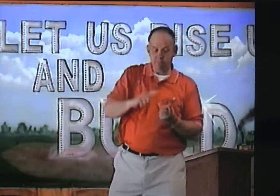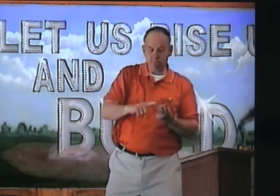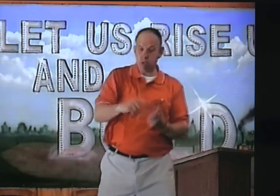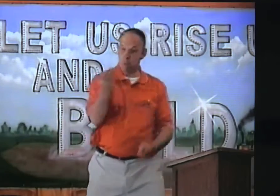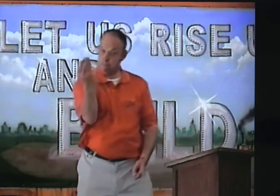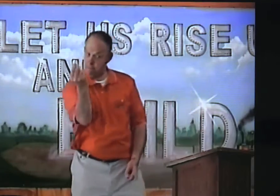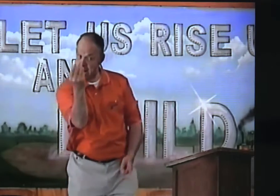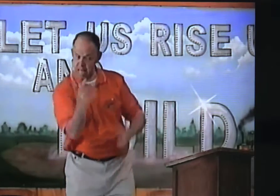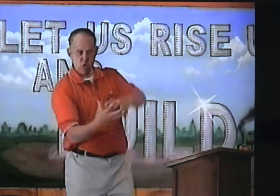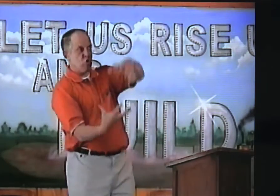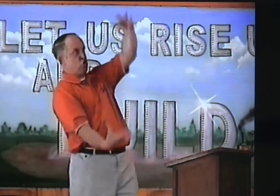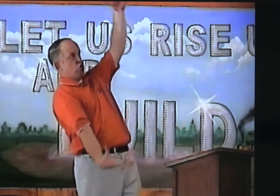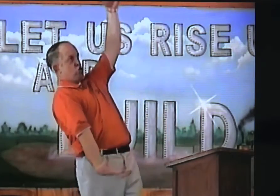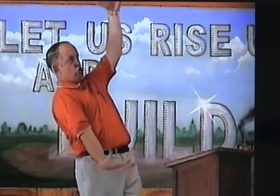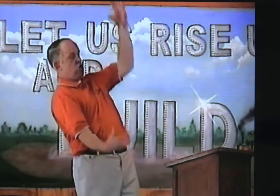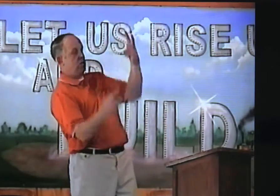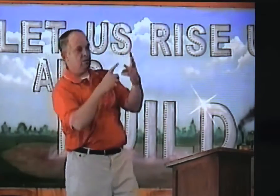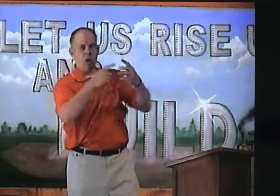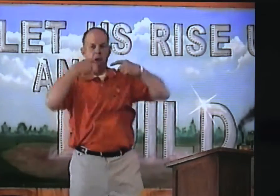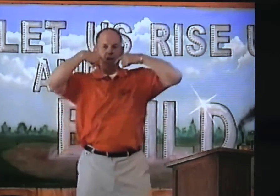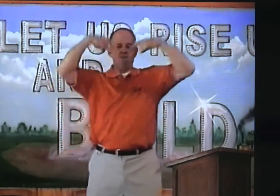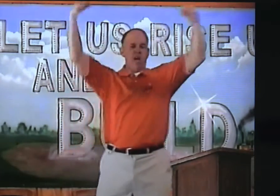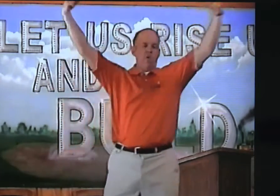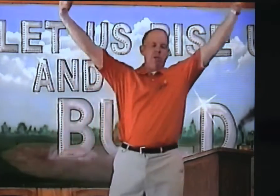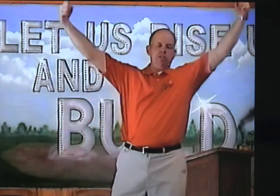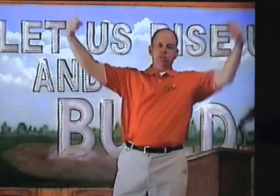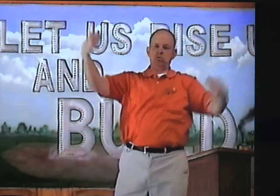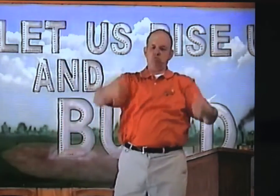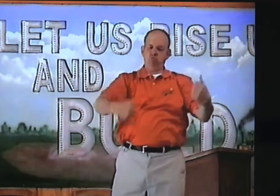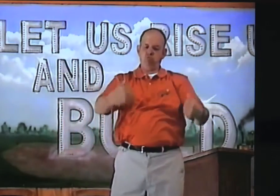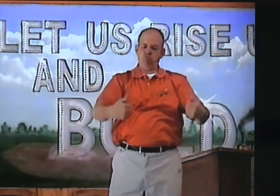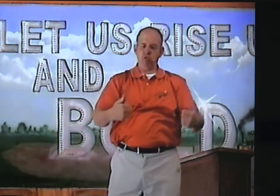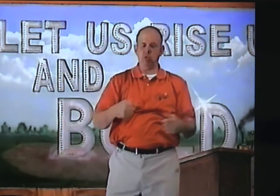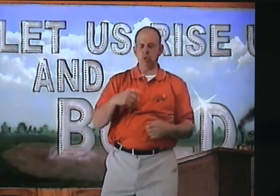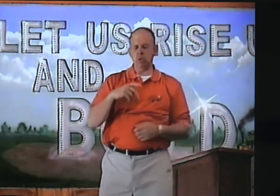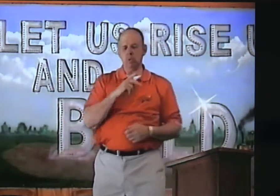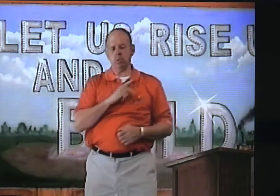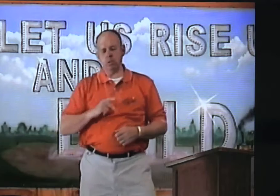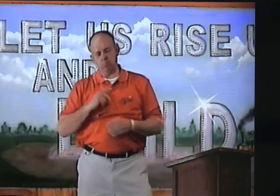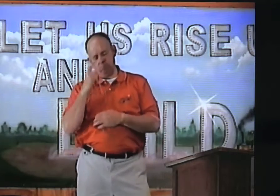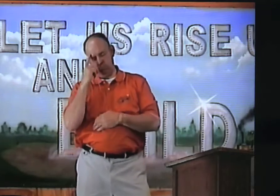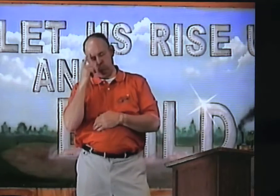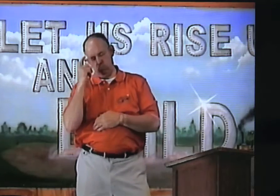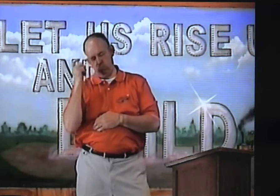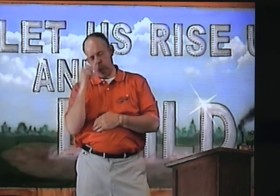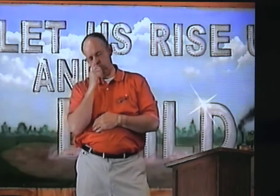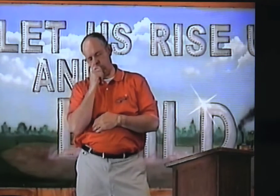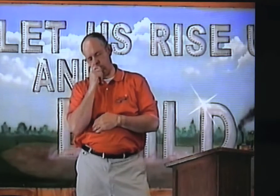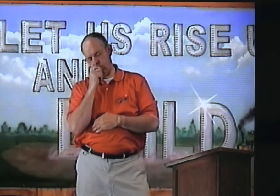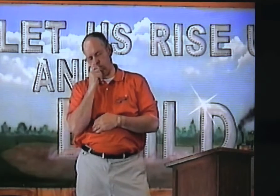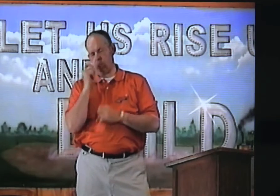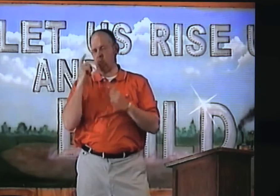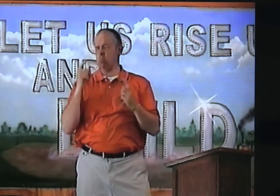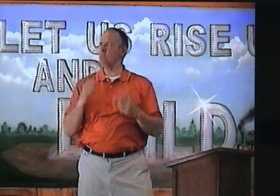Wisdom, money, what do you want? You want fame? The king thought, he said,